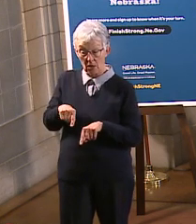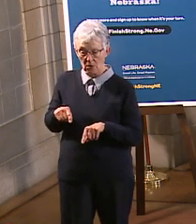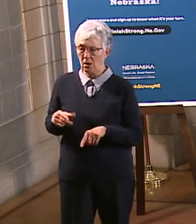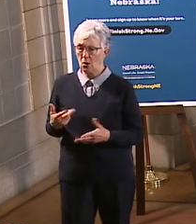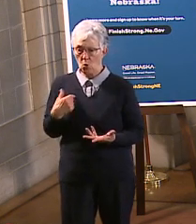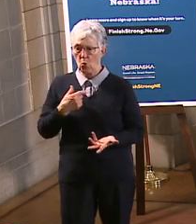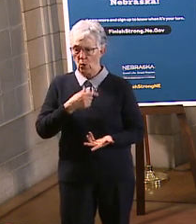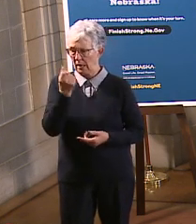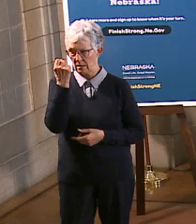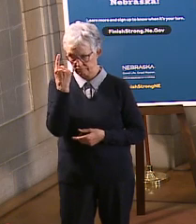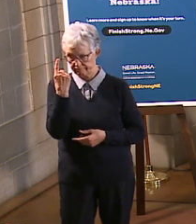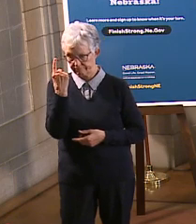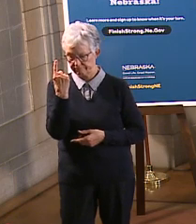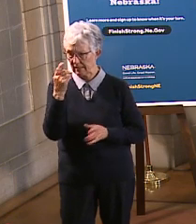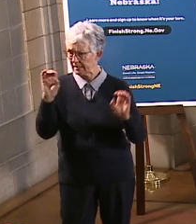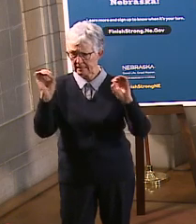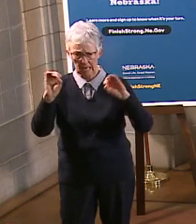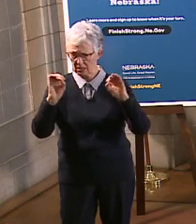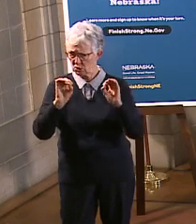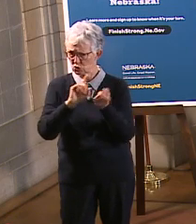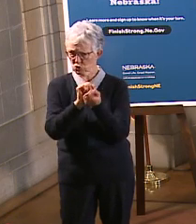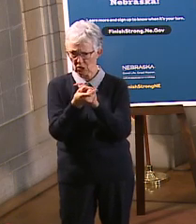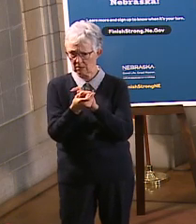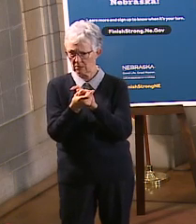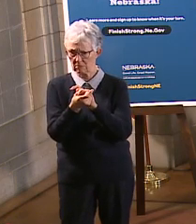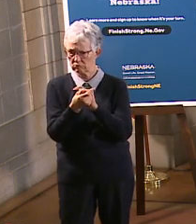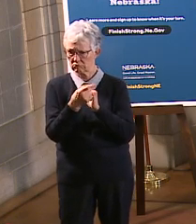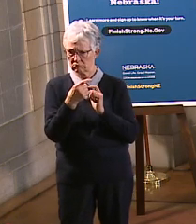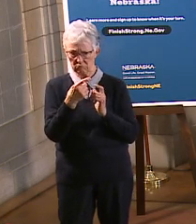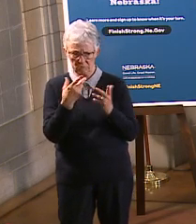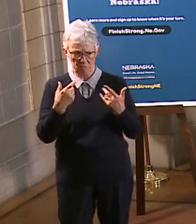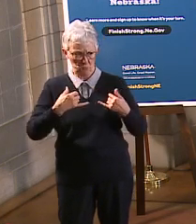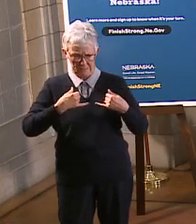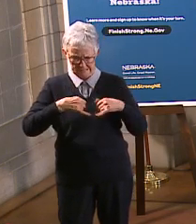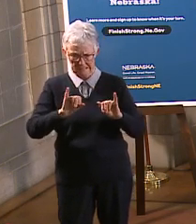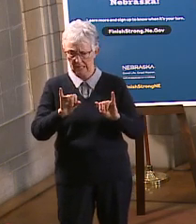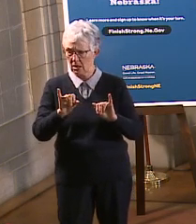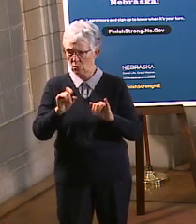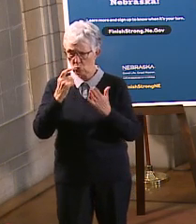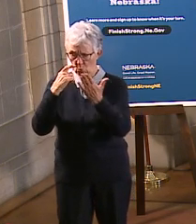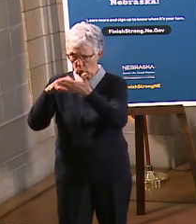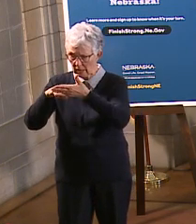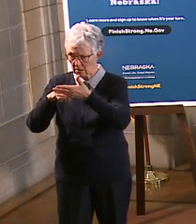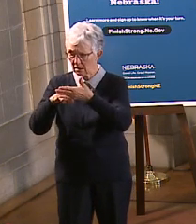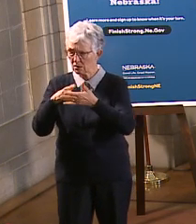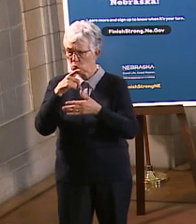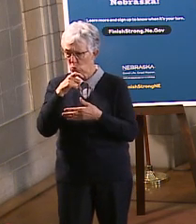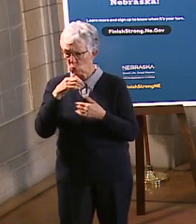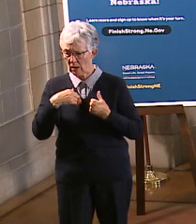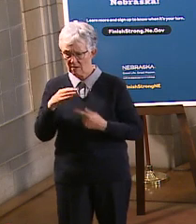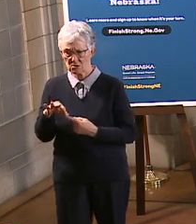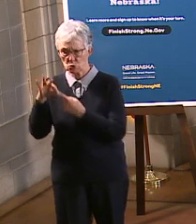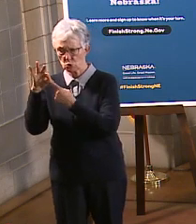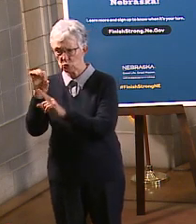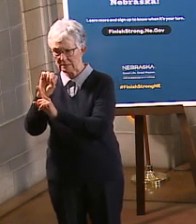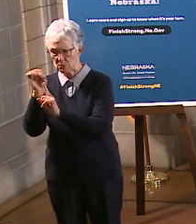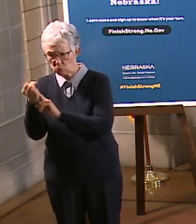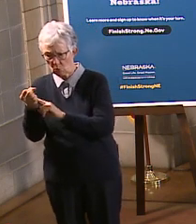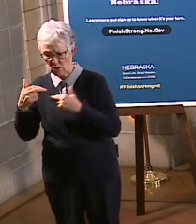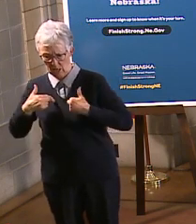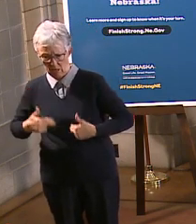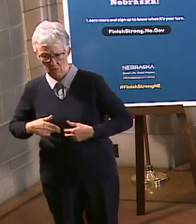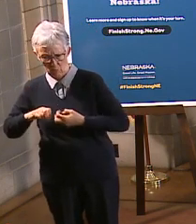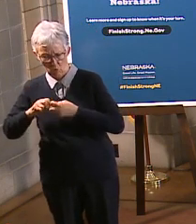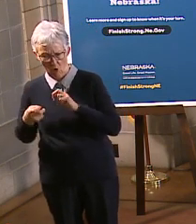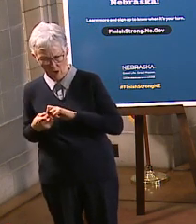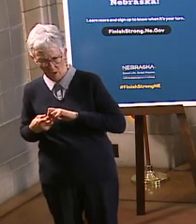I would say, first of all, nothing's changed for those folks from the standpoint of as we began this process for Phase 1B, we were always focusing